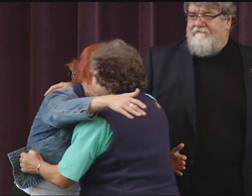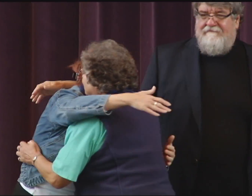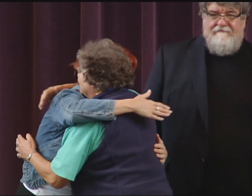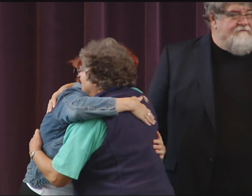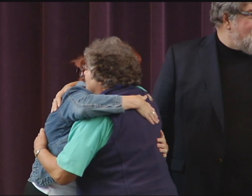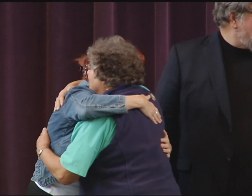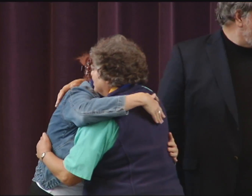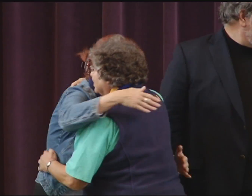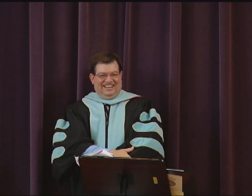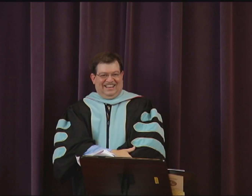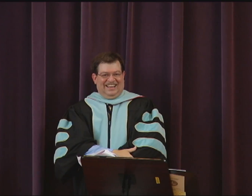Congratulations.